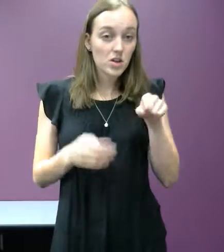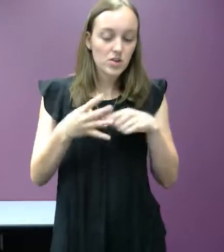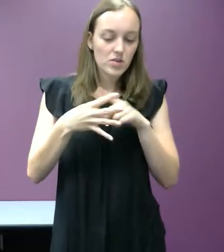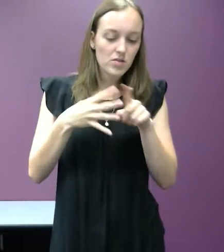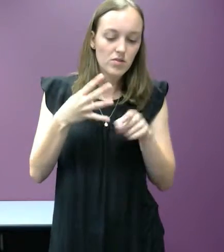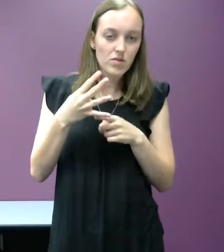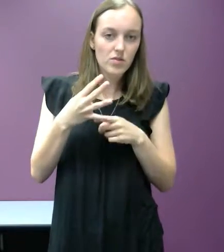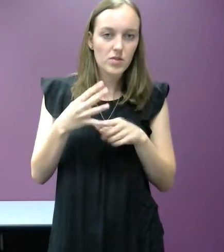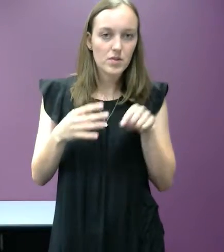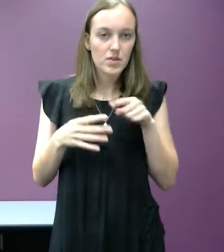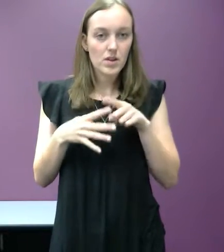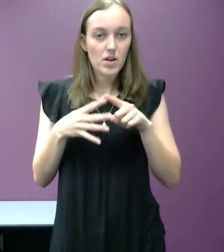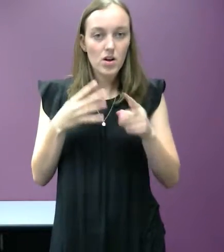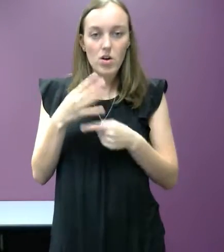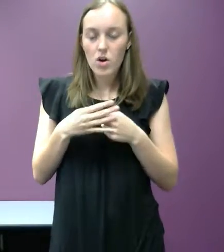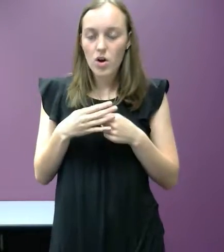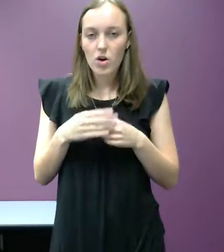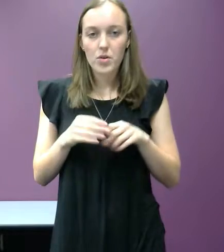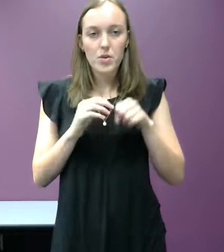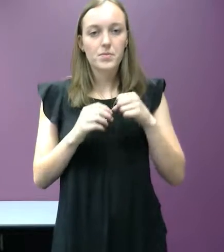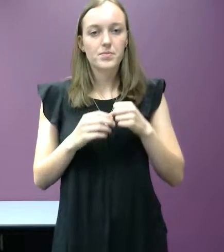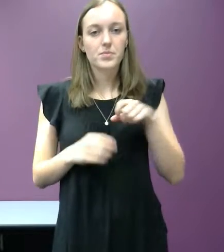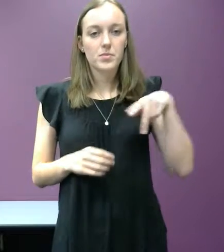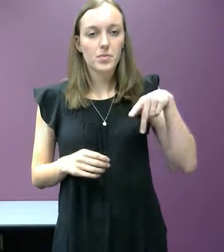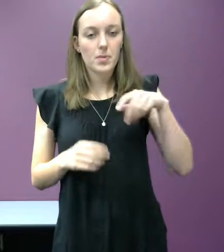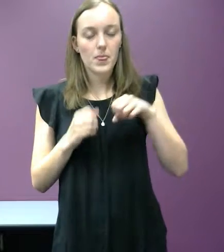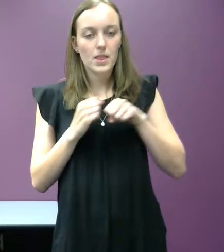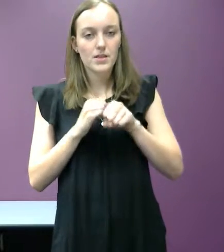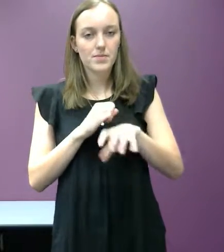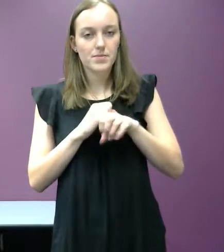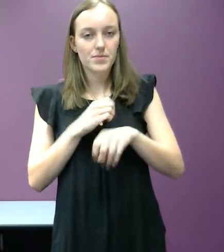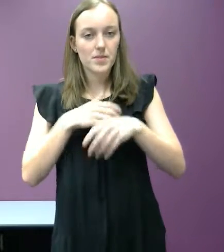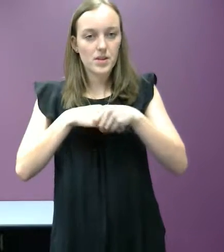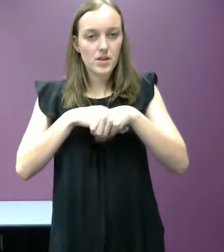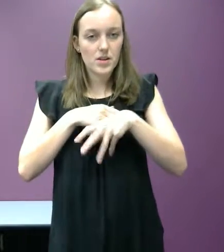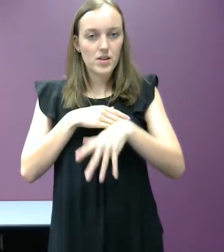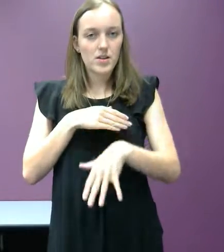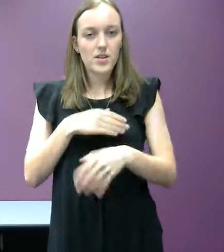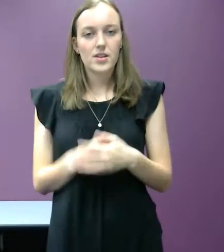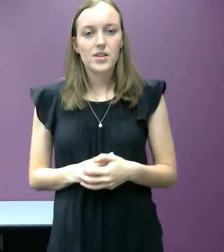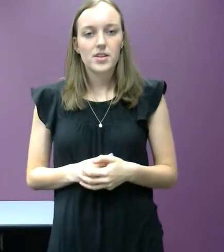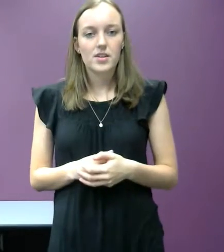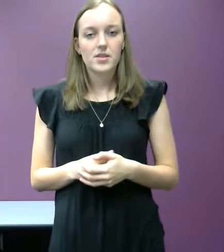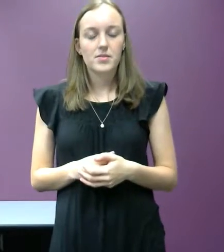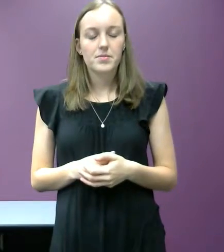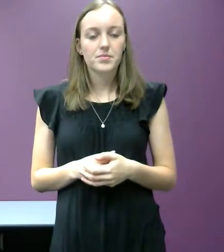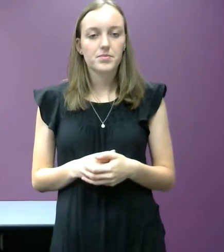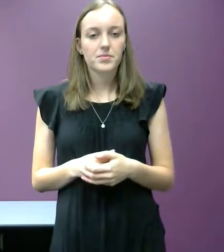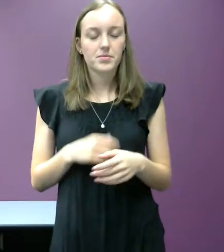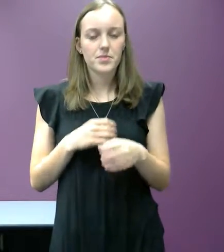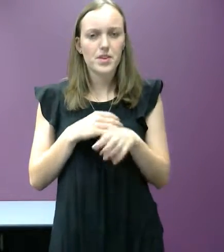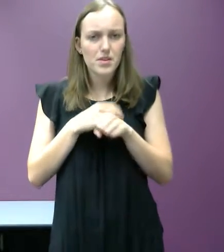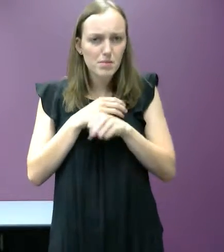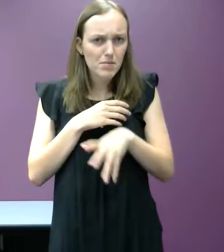pump the blood, and that blood that comes in from your body,